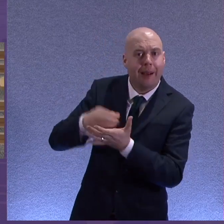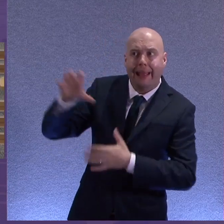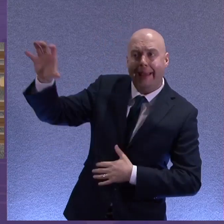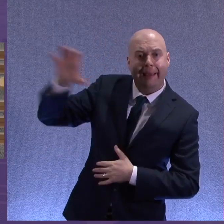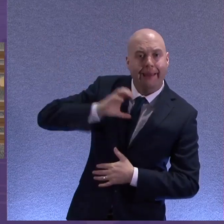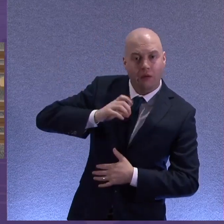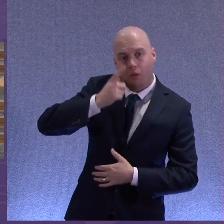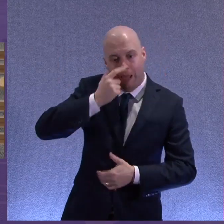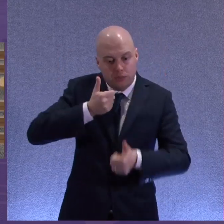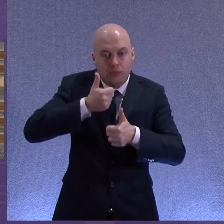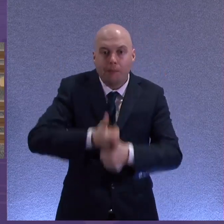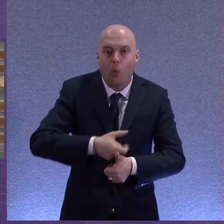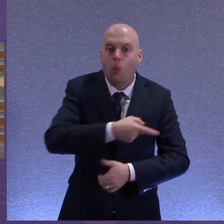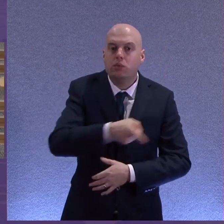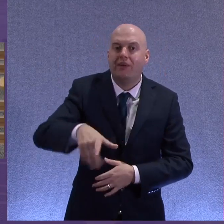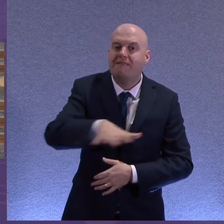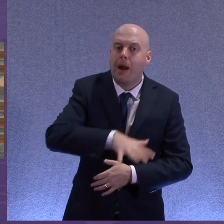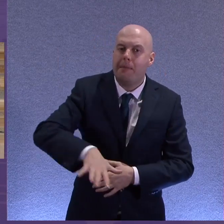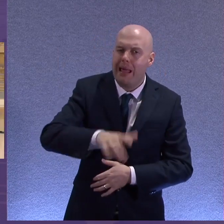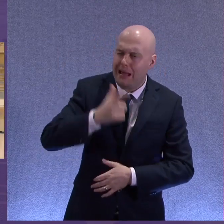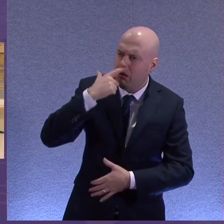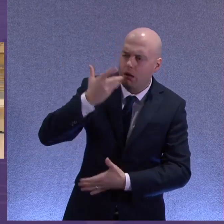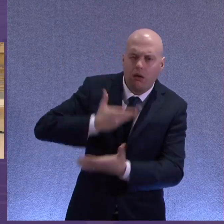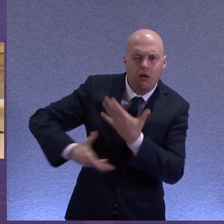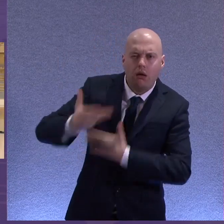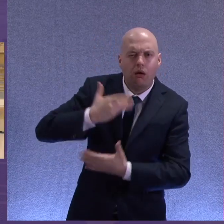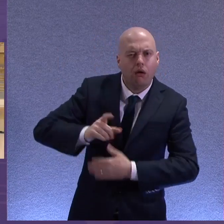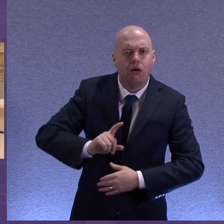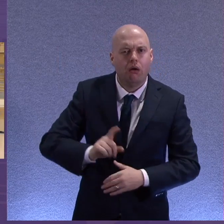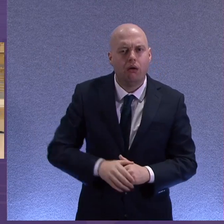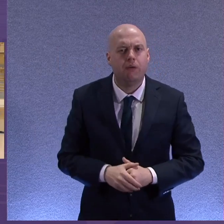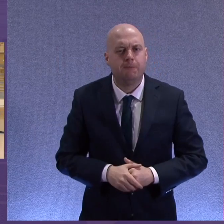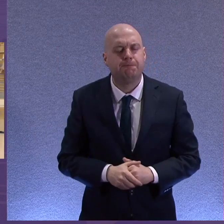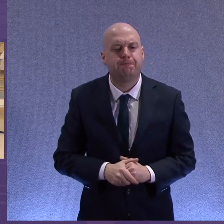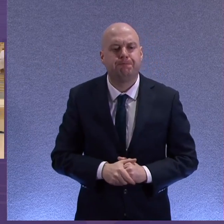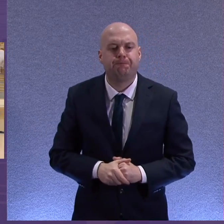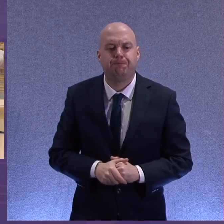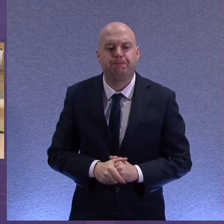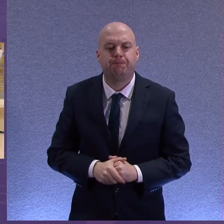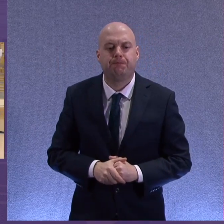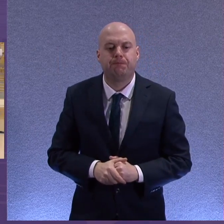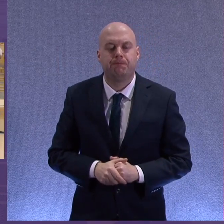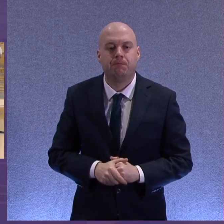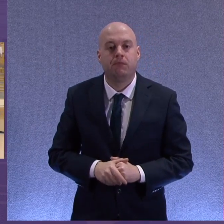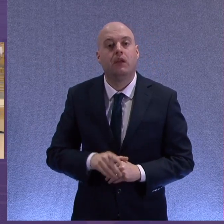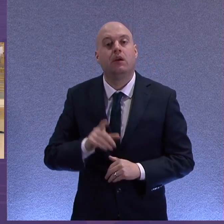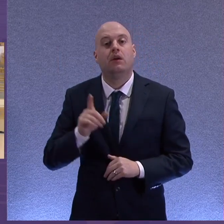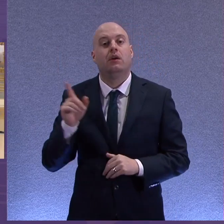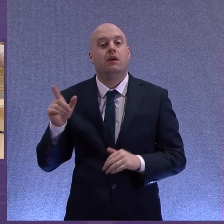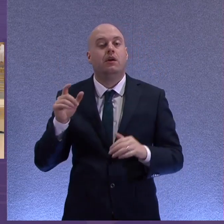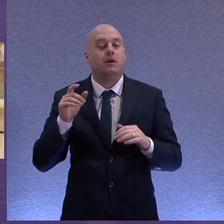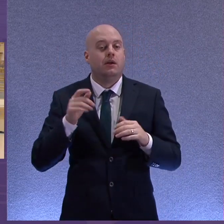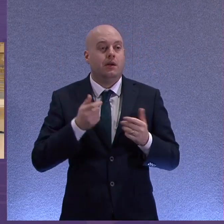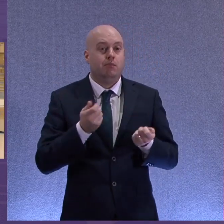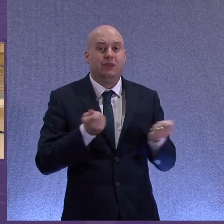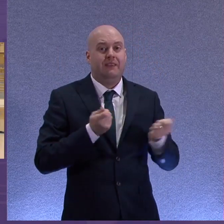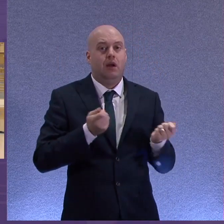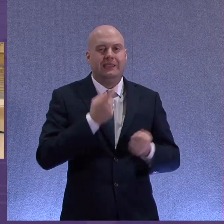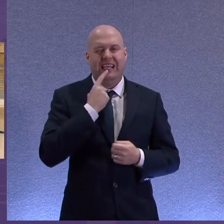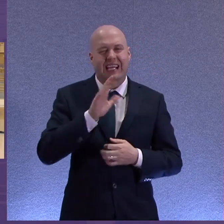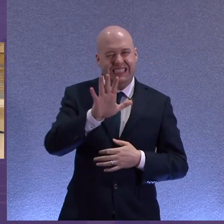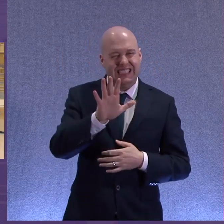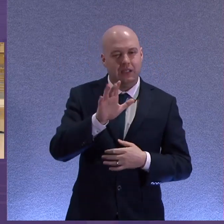get access to that critical fund? Could I ask members just to restrict themselves to one question from now on? Jean